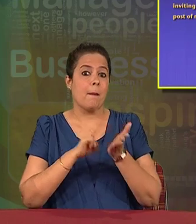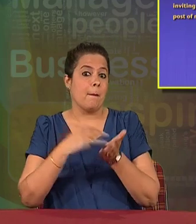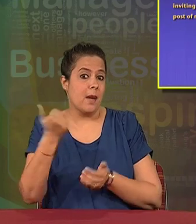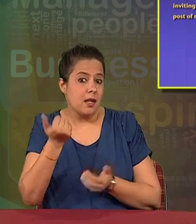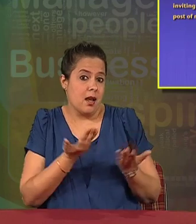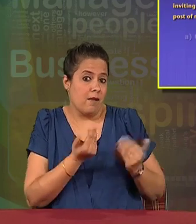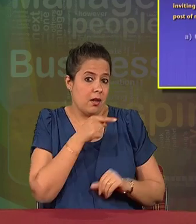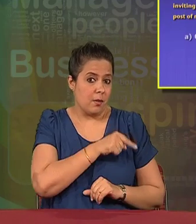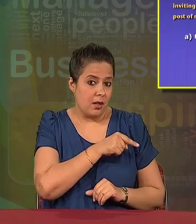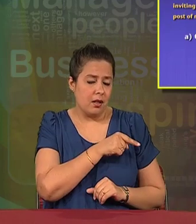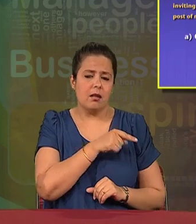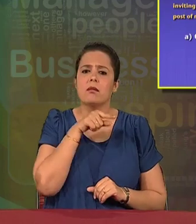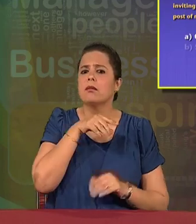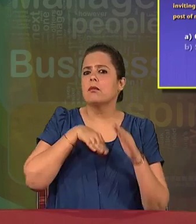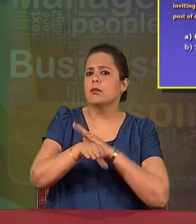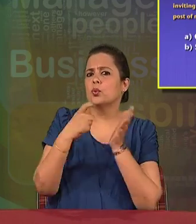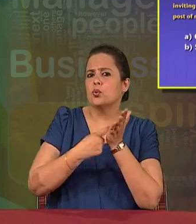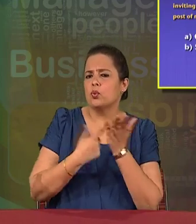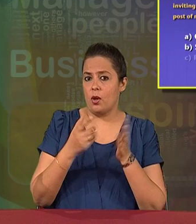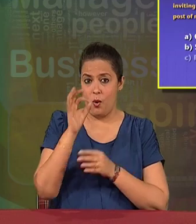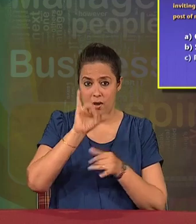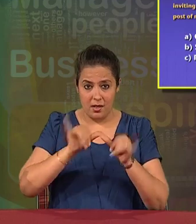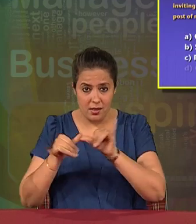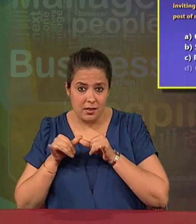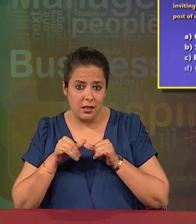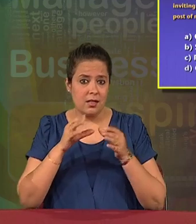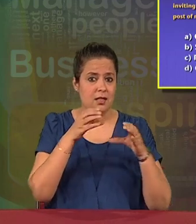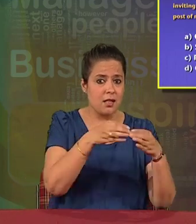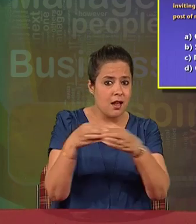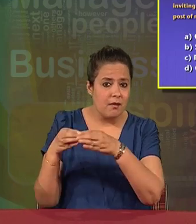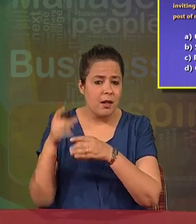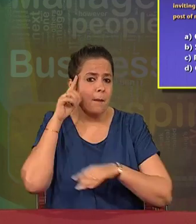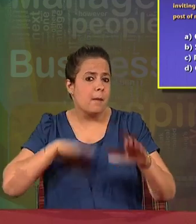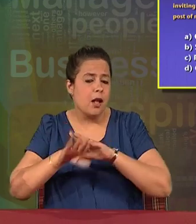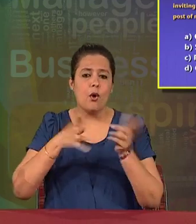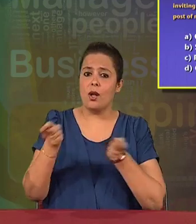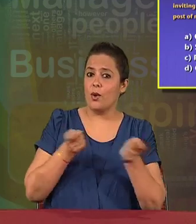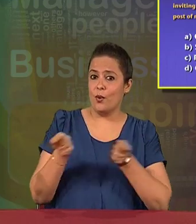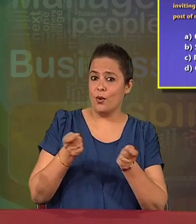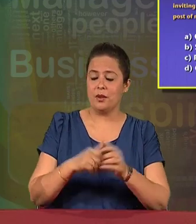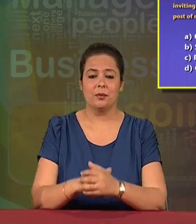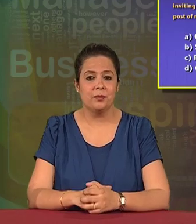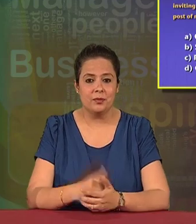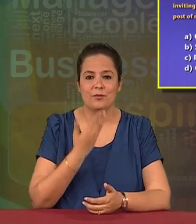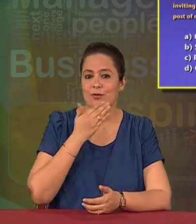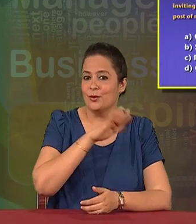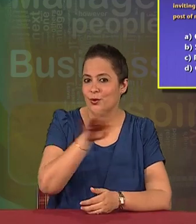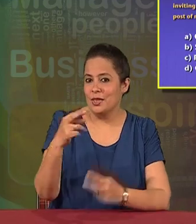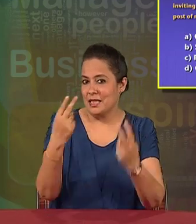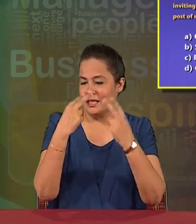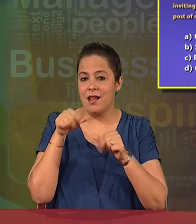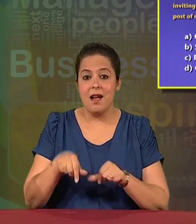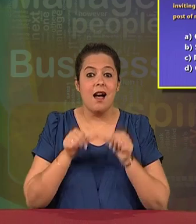organization is whether organizing, staffing, planning or controlling. So students, the correct